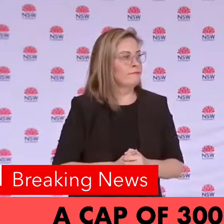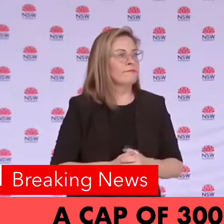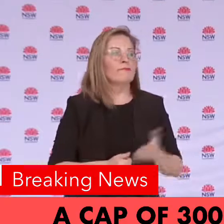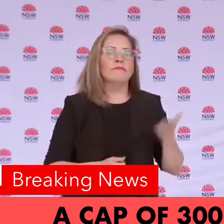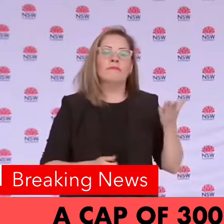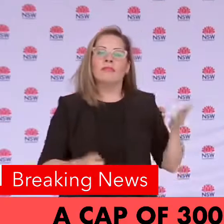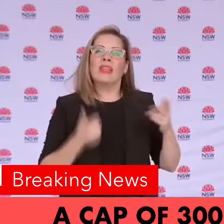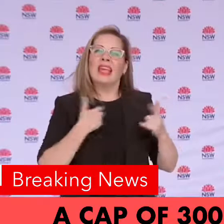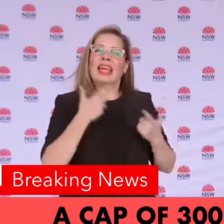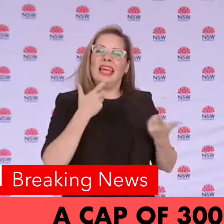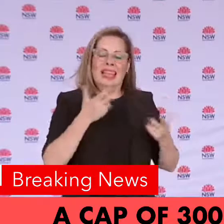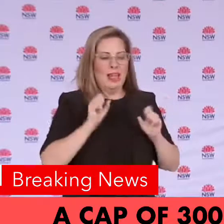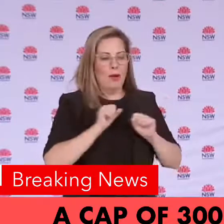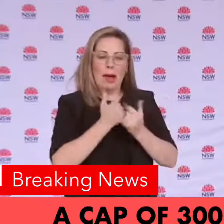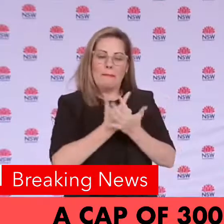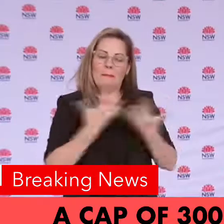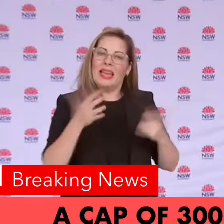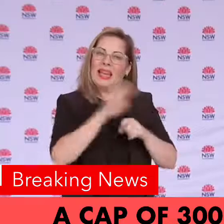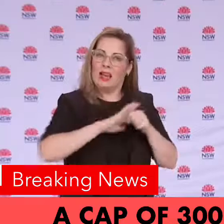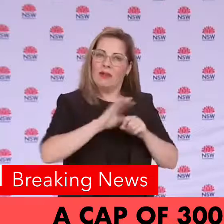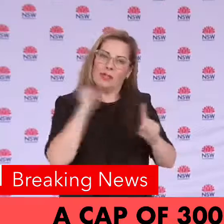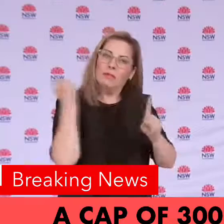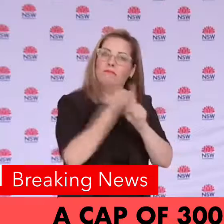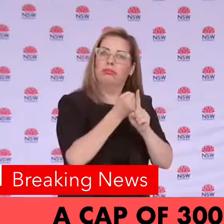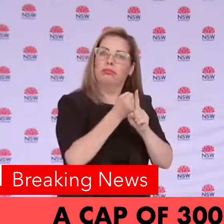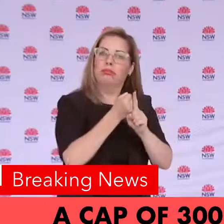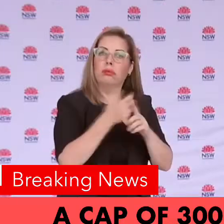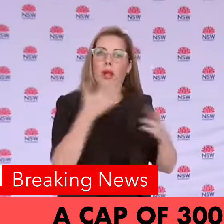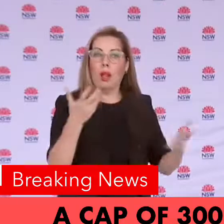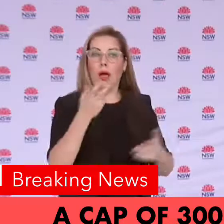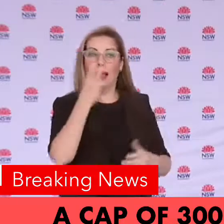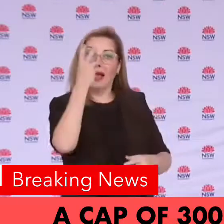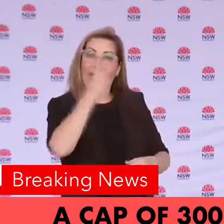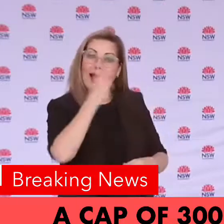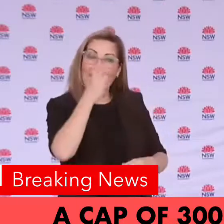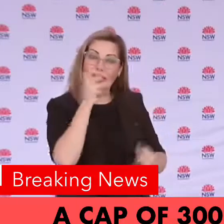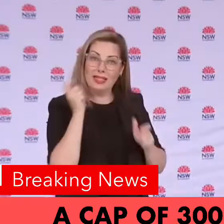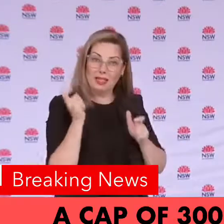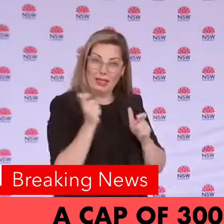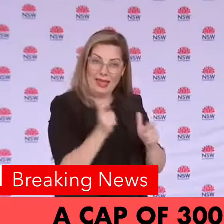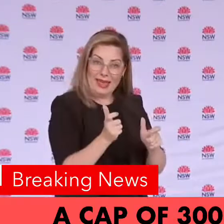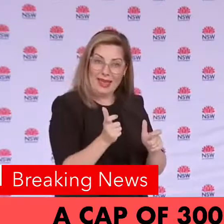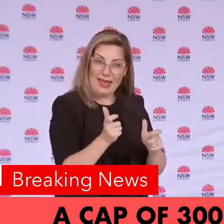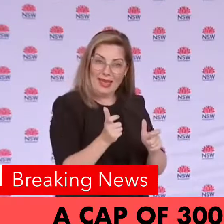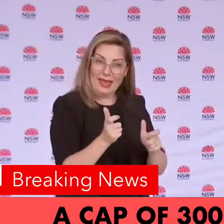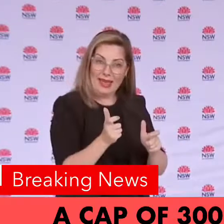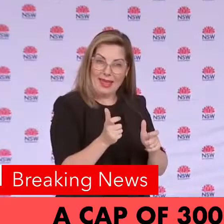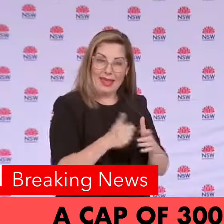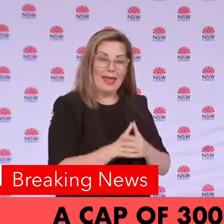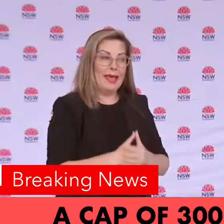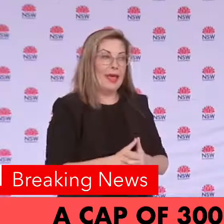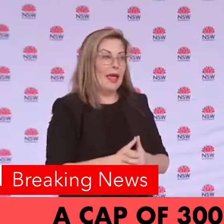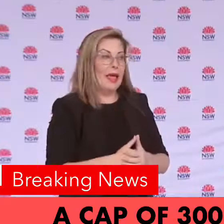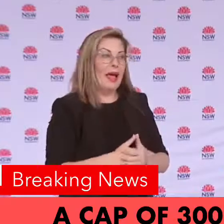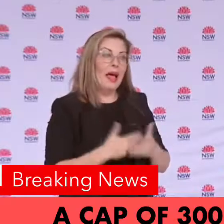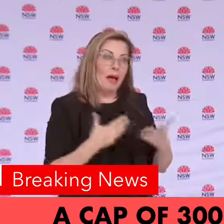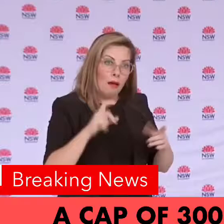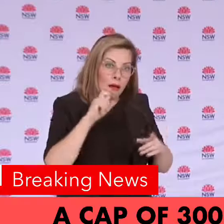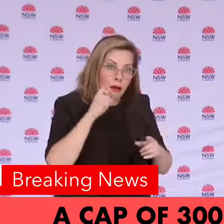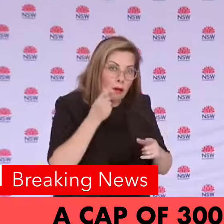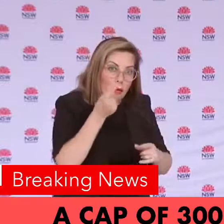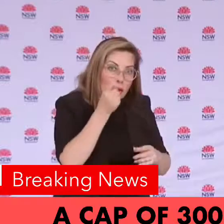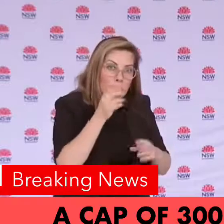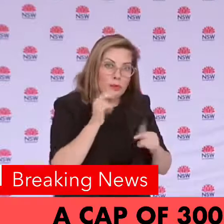down. Set to come, that ban is set to come off tomorrow night. But is that something that would change, or is that too big? Look, there's